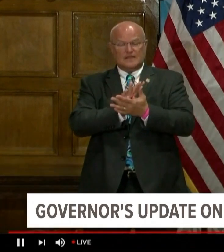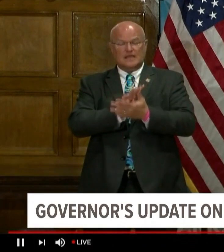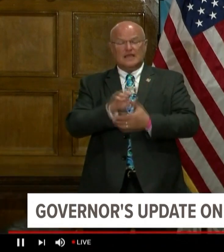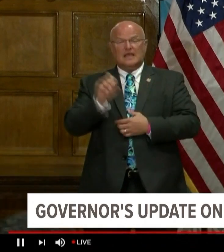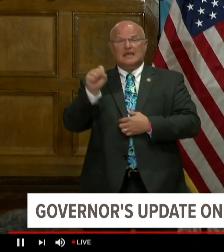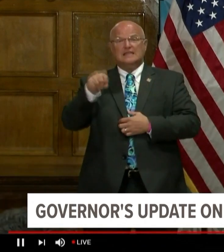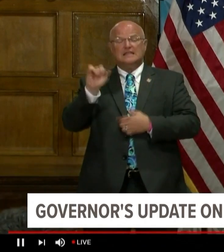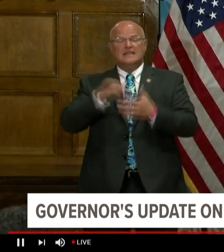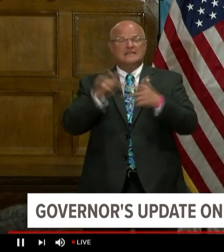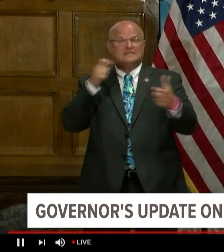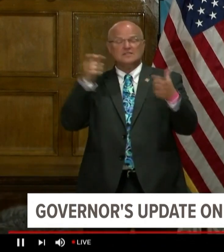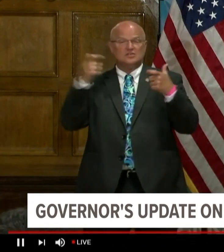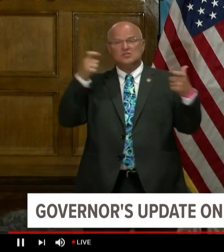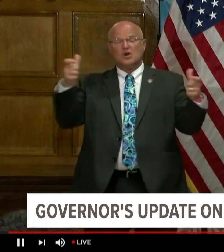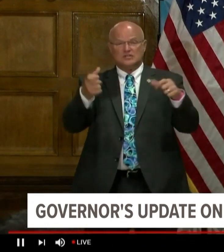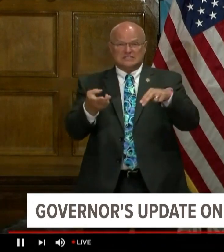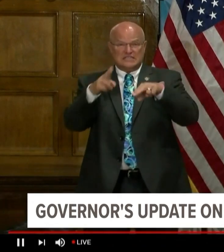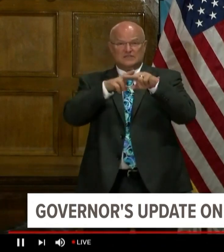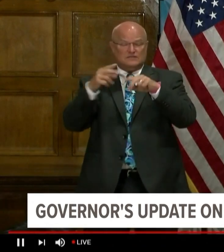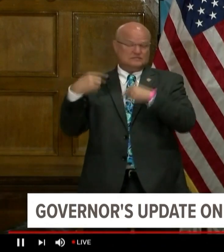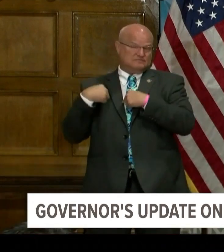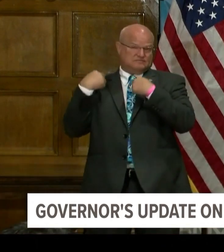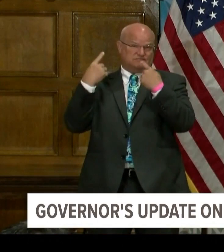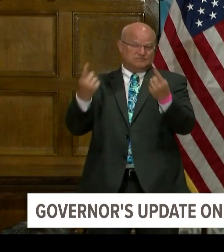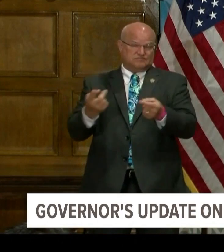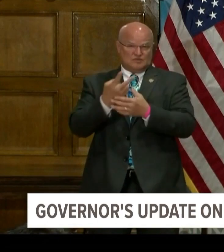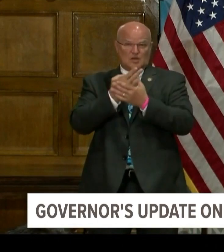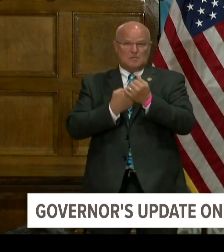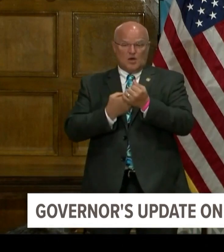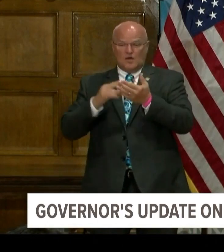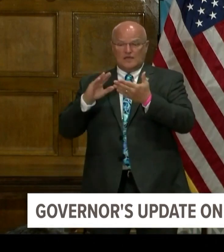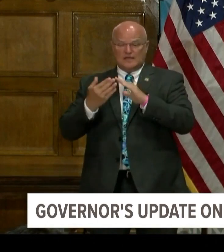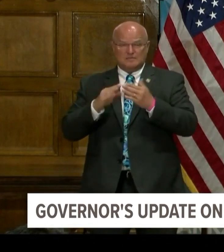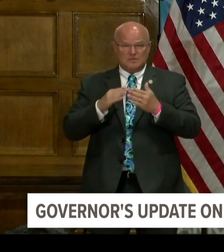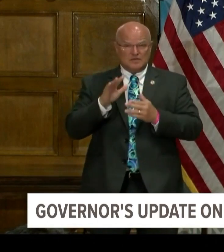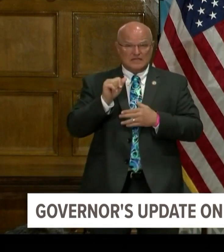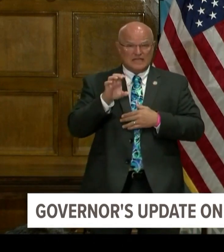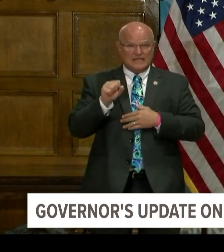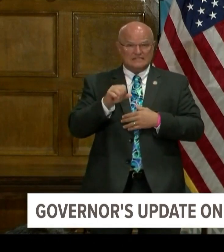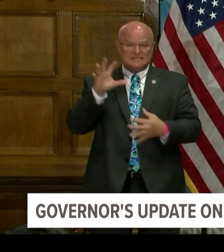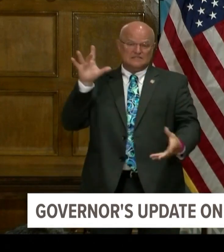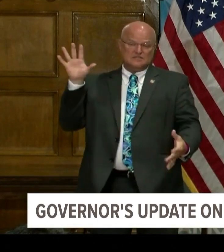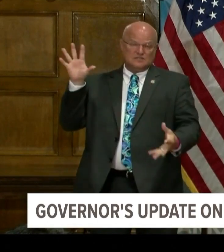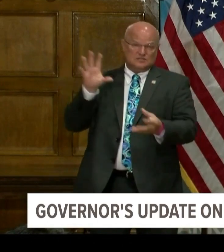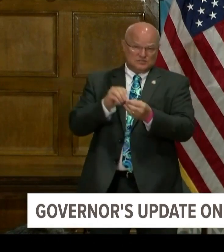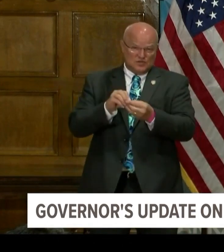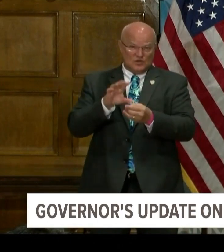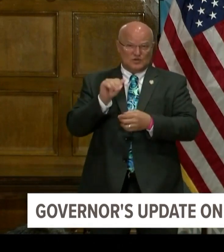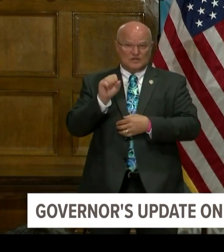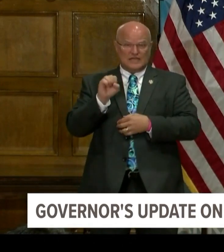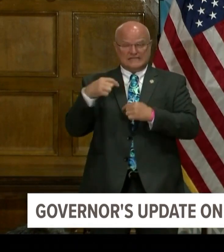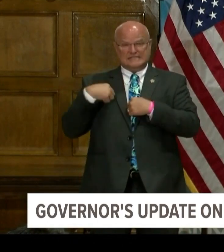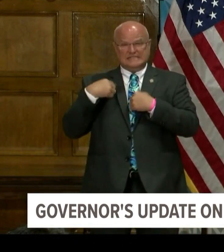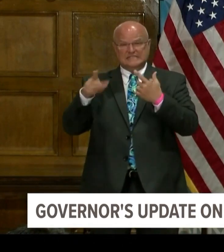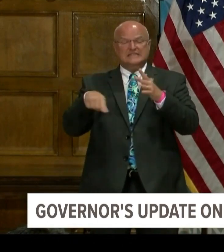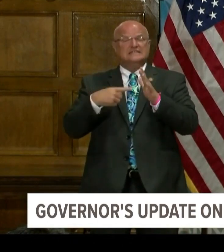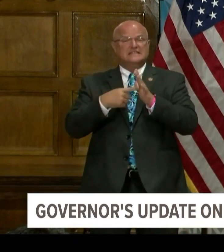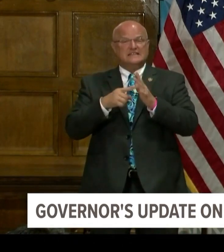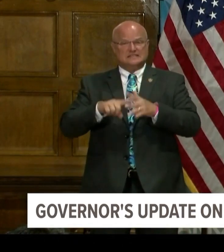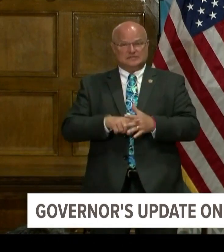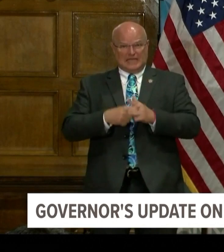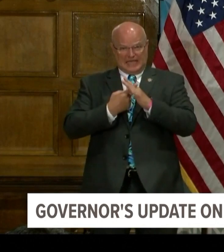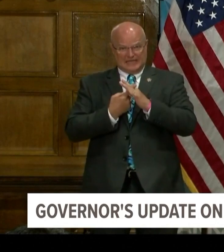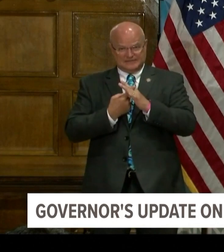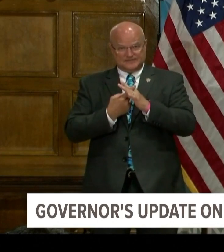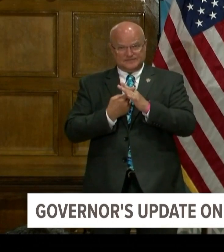yes, that's the largest increase we've had in both in community cases and total cases since this pandemic